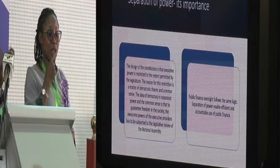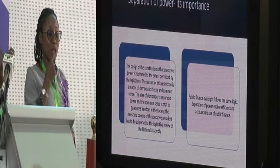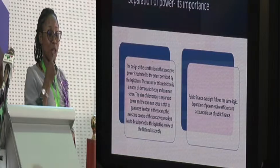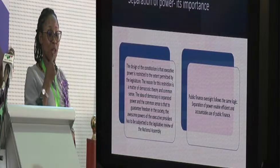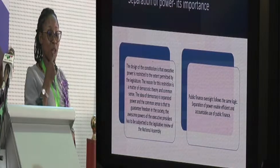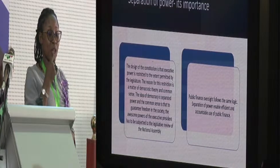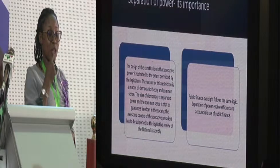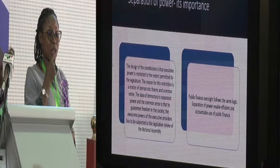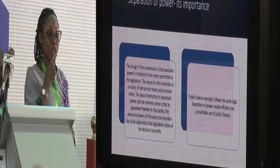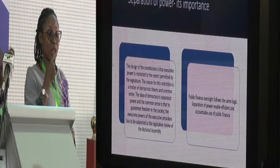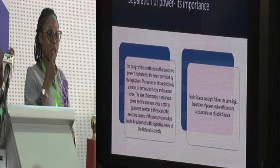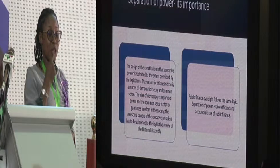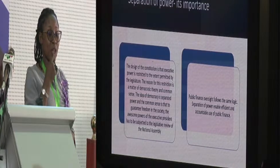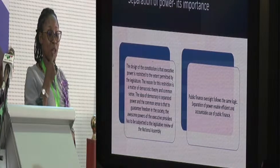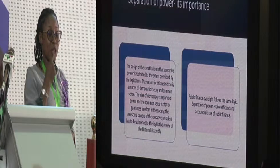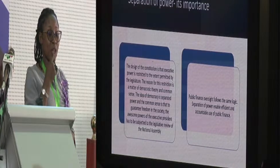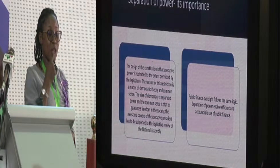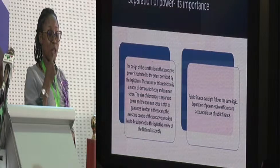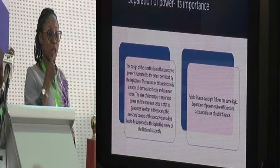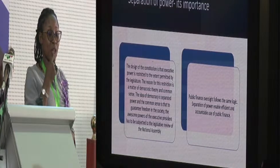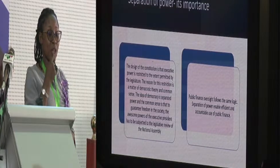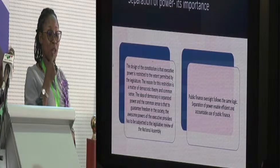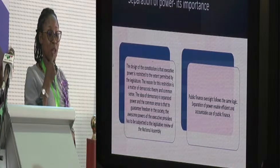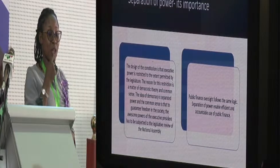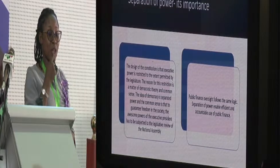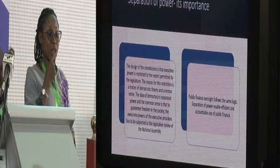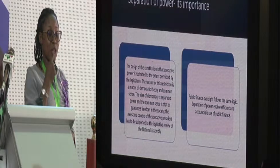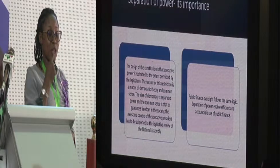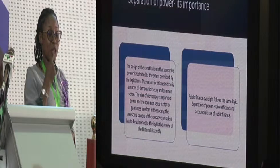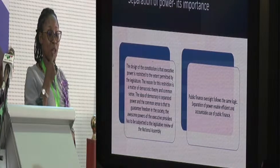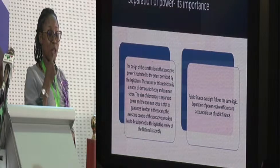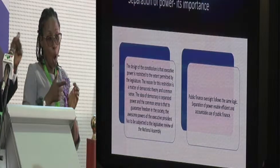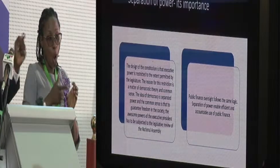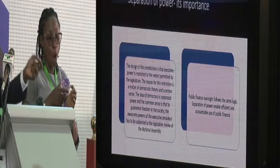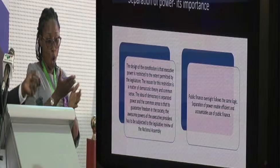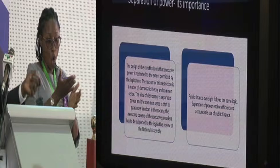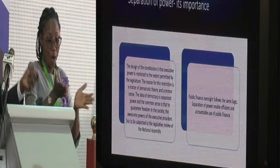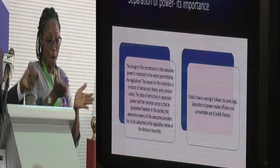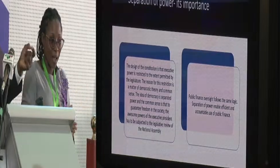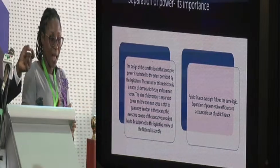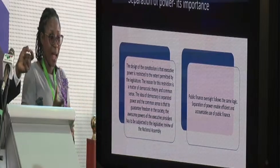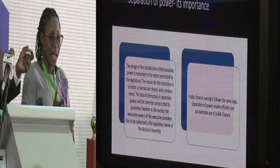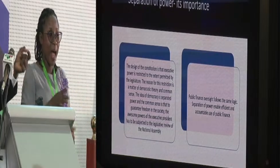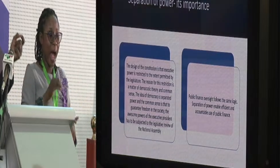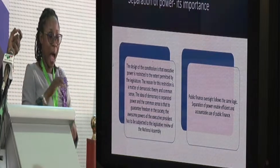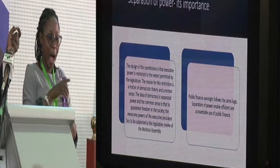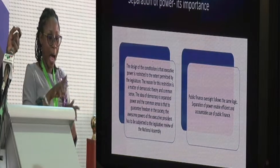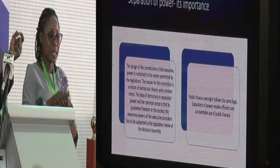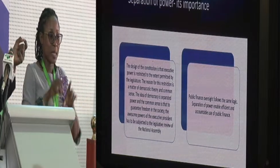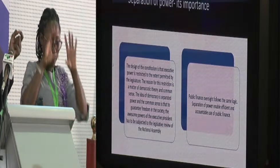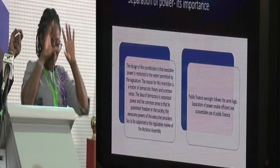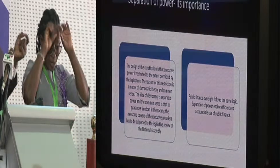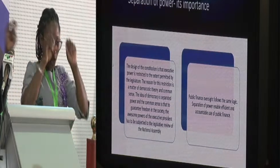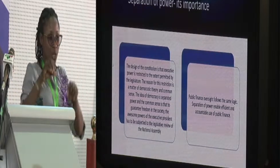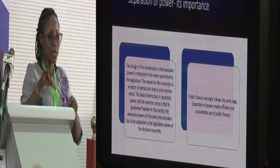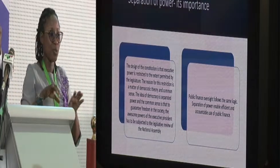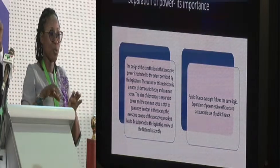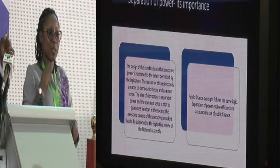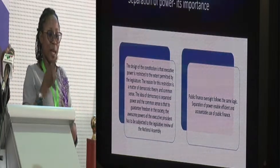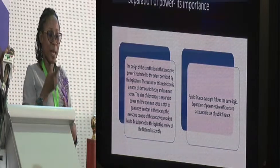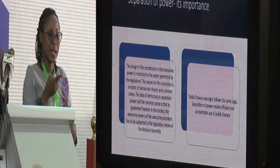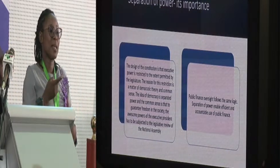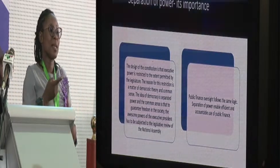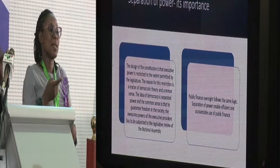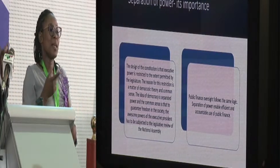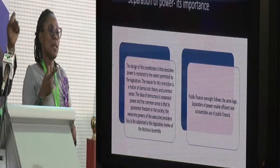can allocate oil block, and the president allocated oil block, the Supreme Court says the president cannot, it